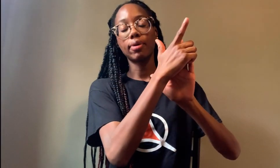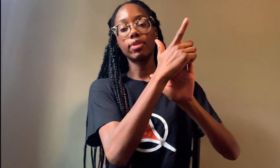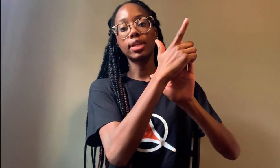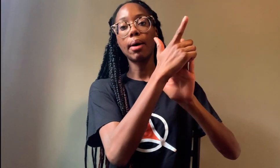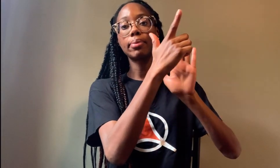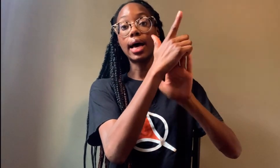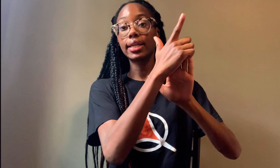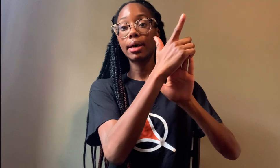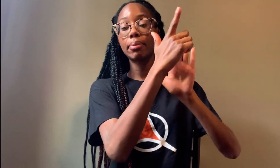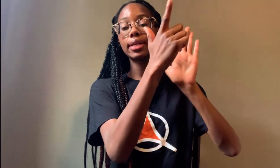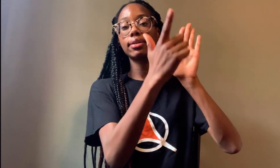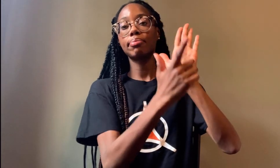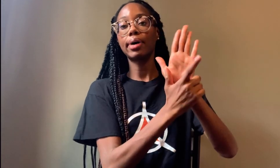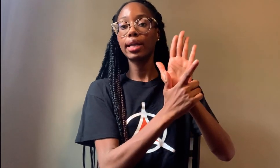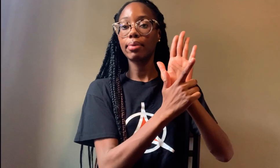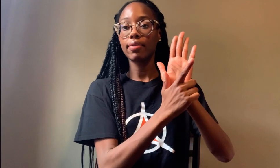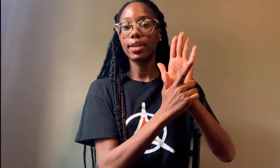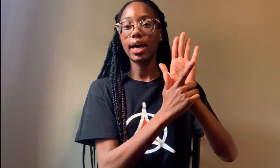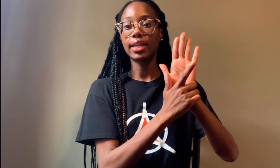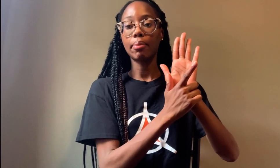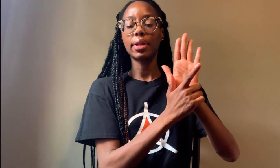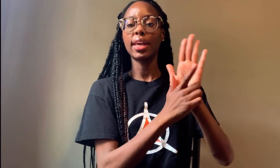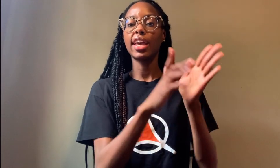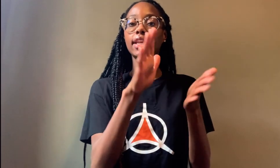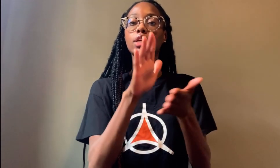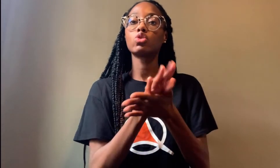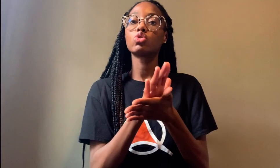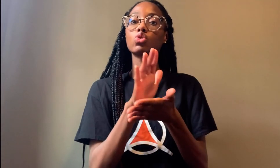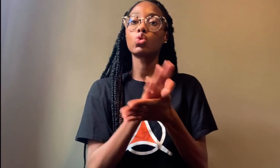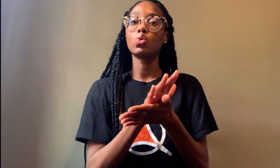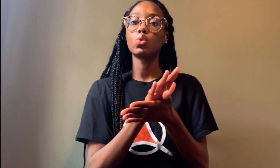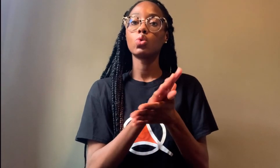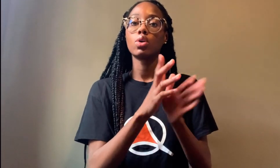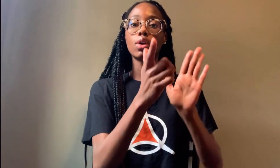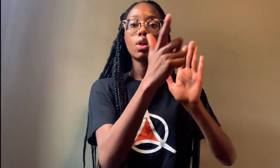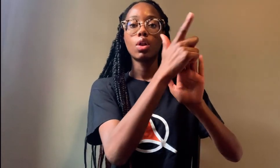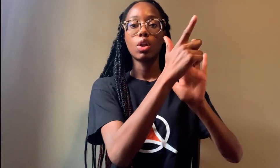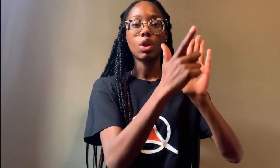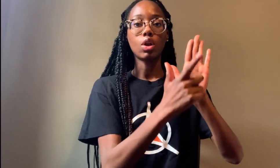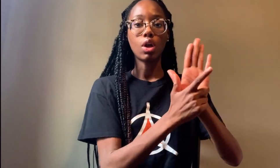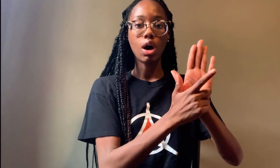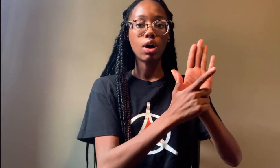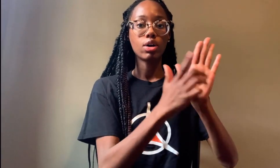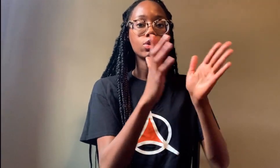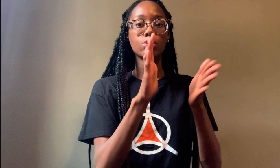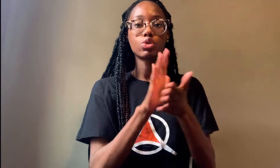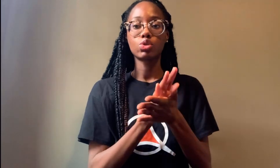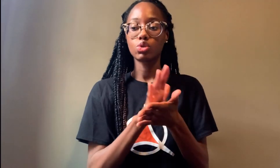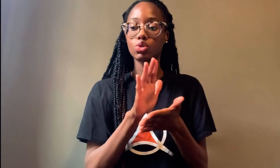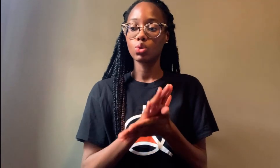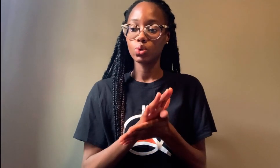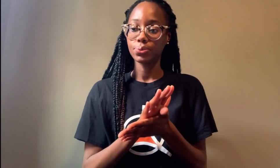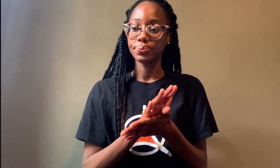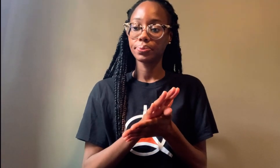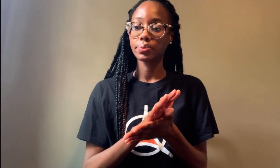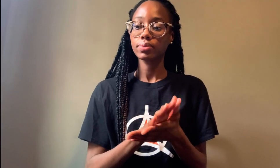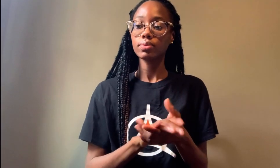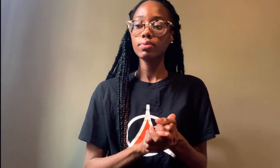the non-dominant, bottom of the non-dominant hand, school. Law, school.